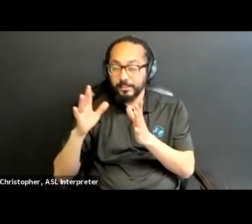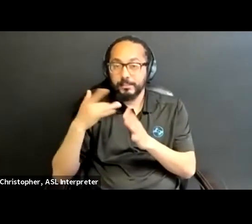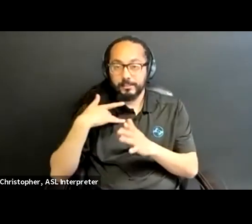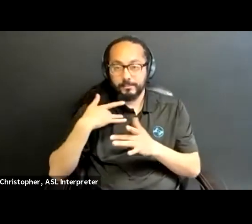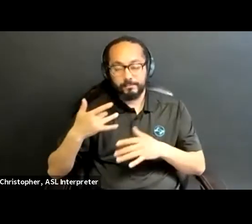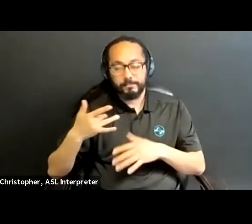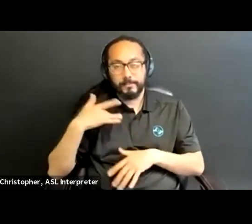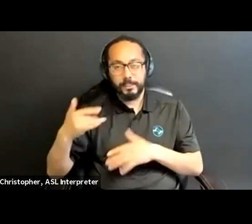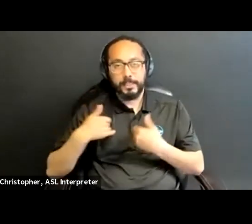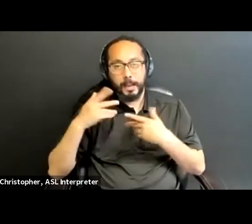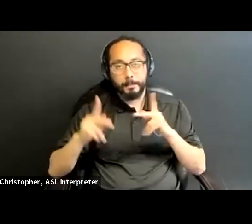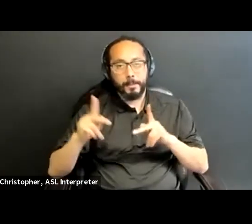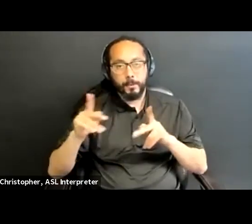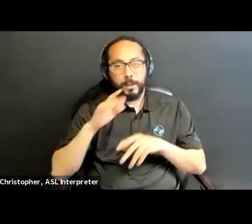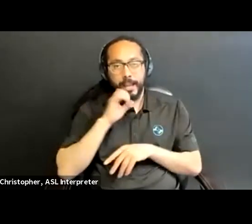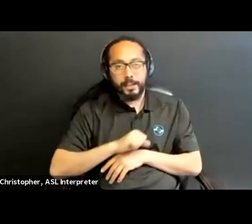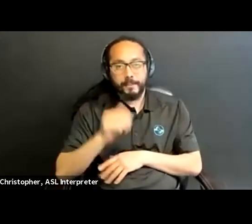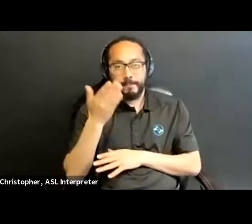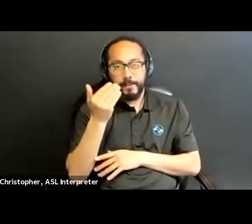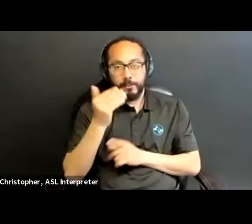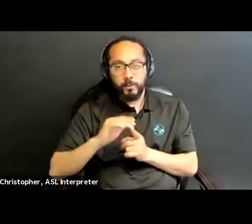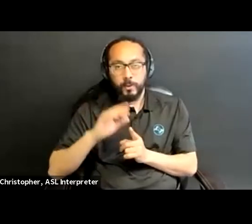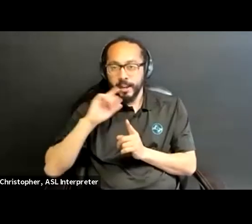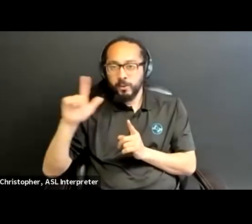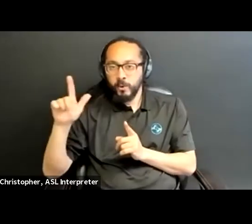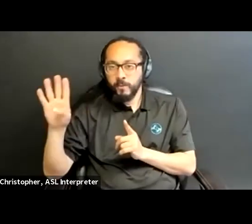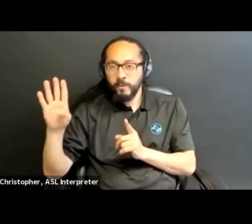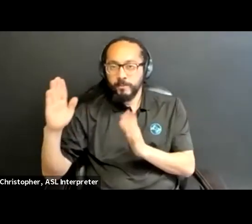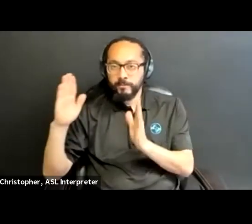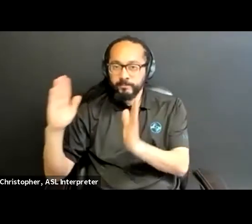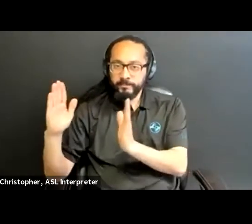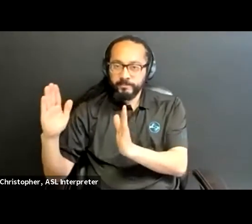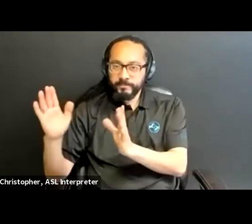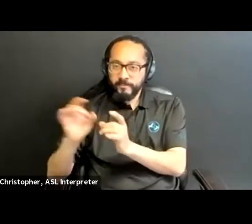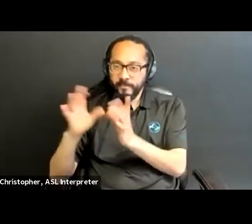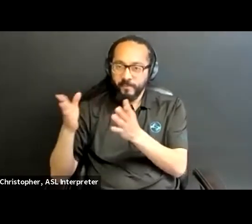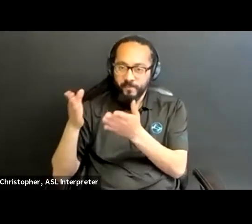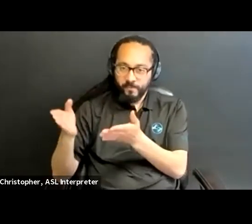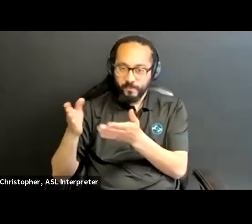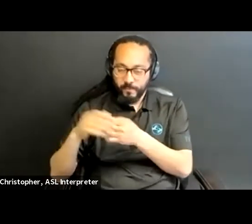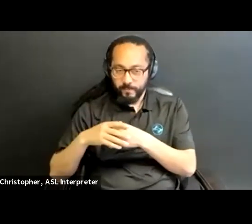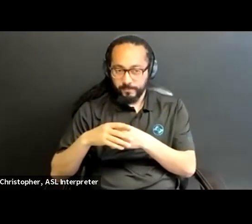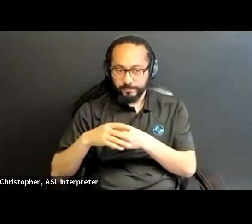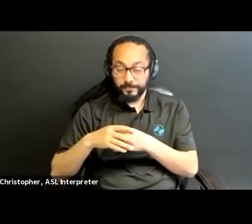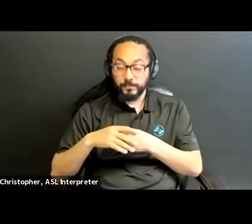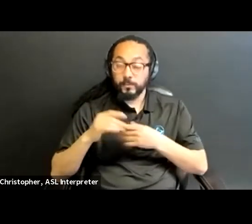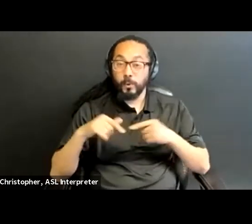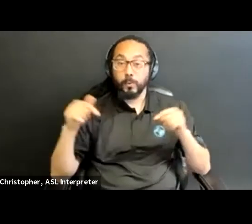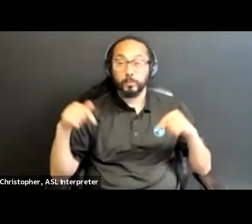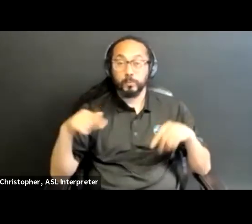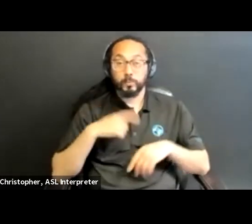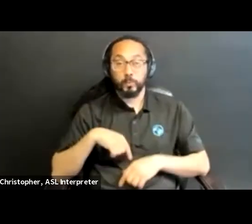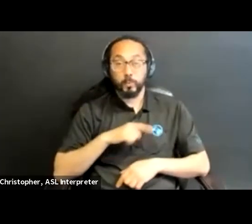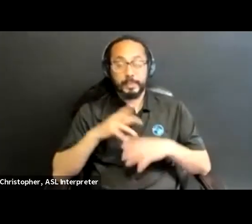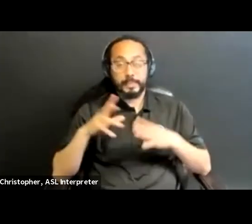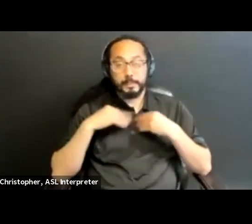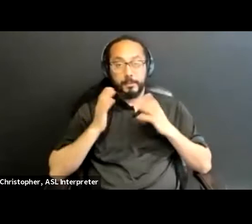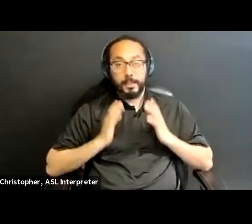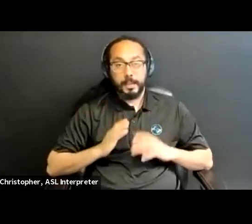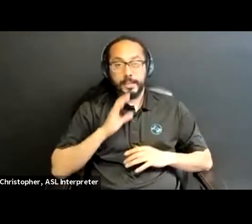And as I'm going to get into the program that we are talking about today, we accept clients ages 12 to 24. So